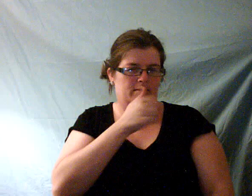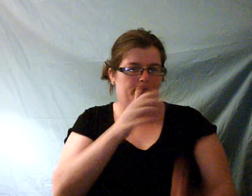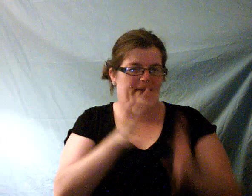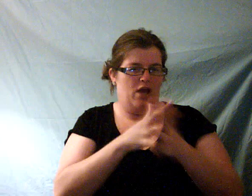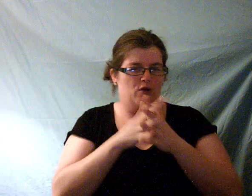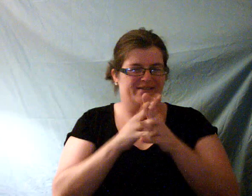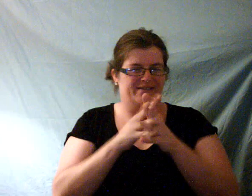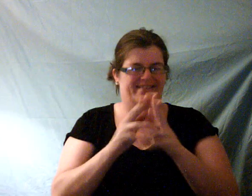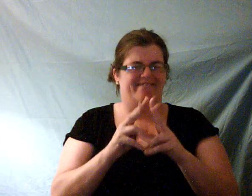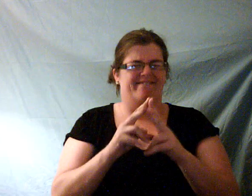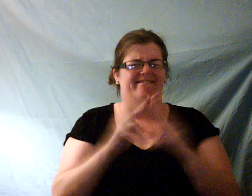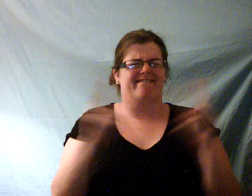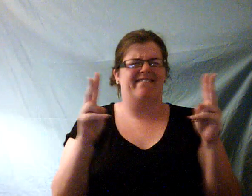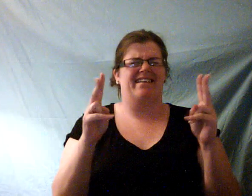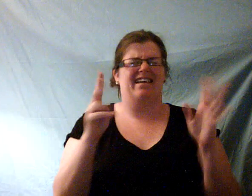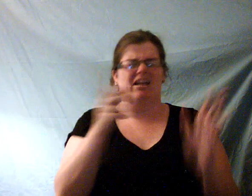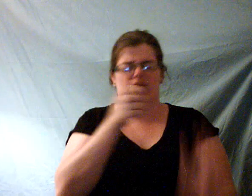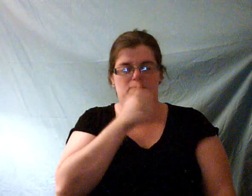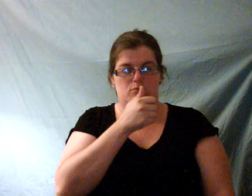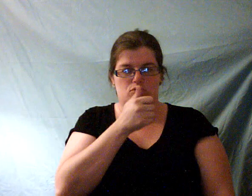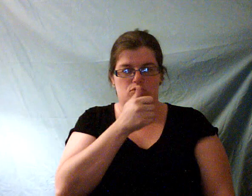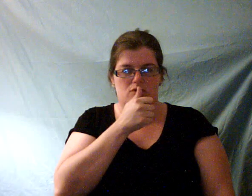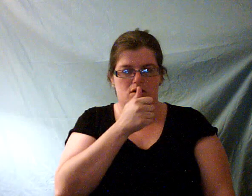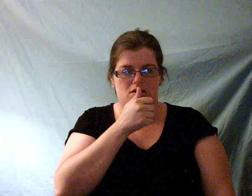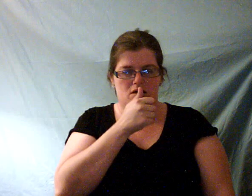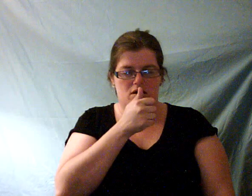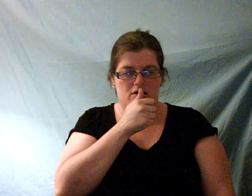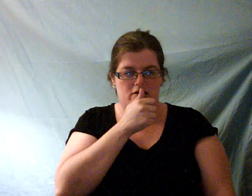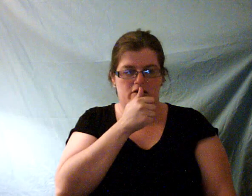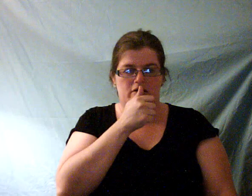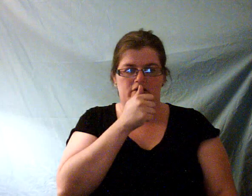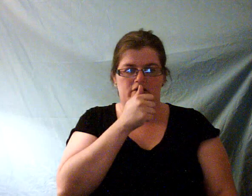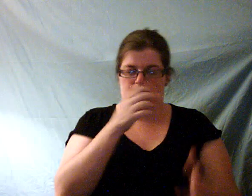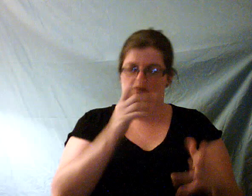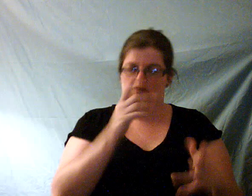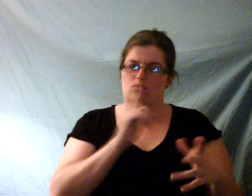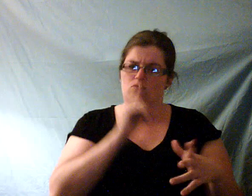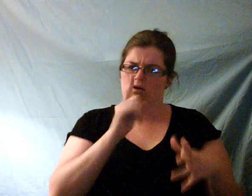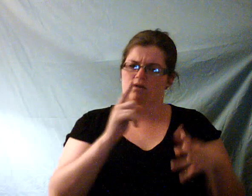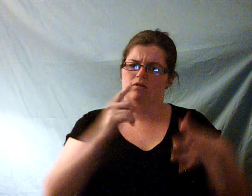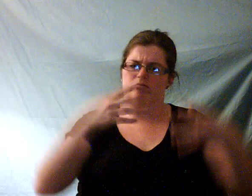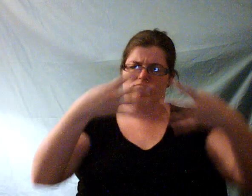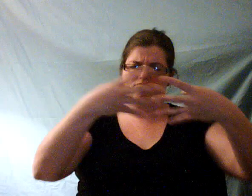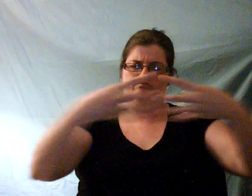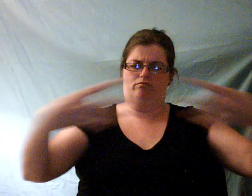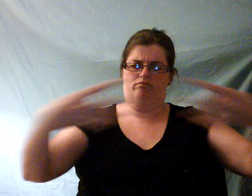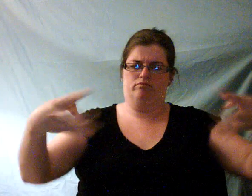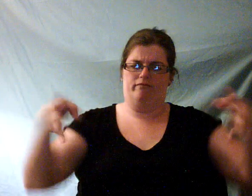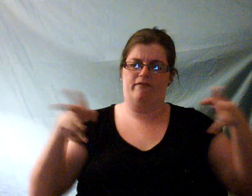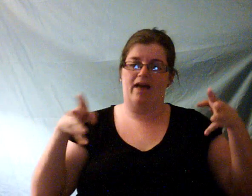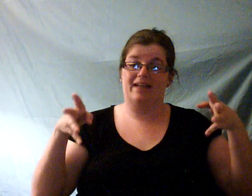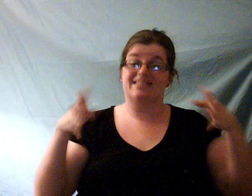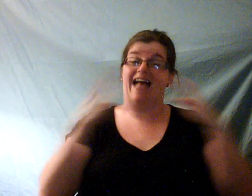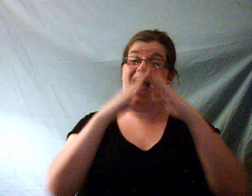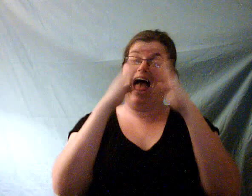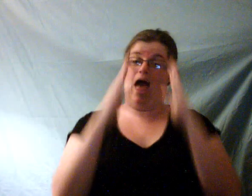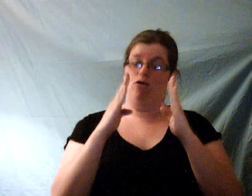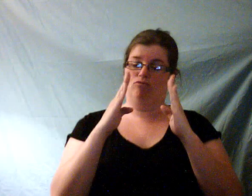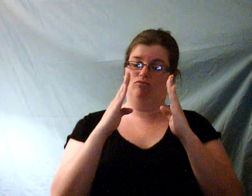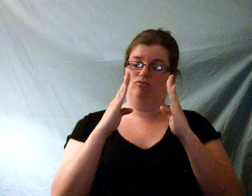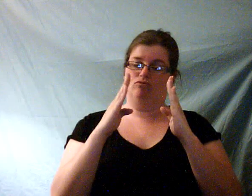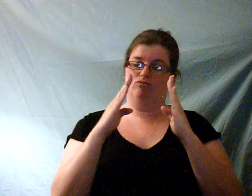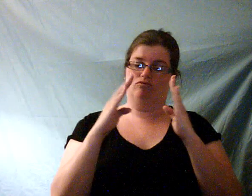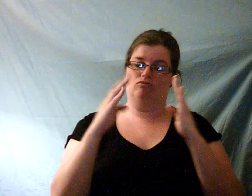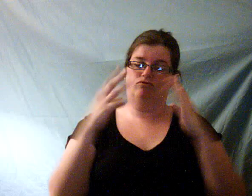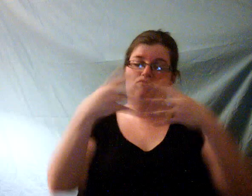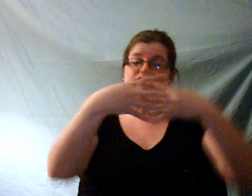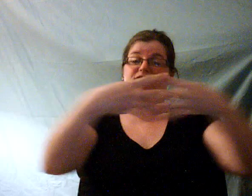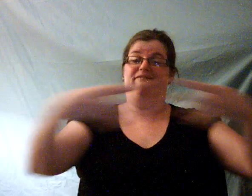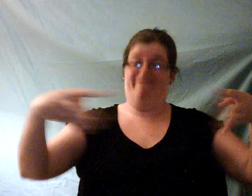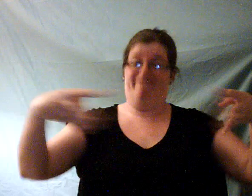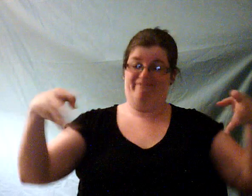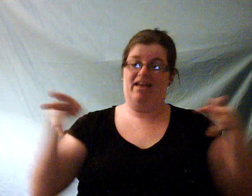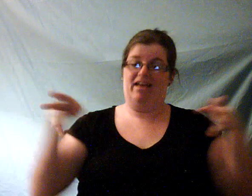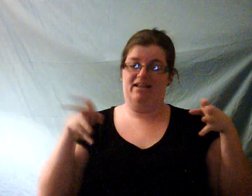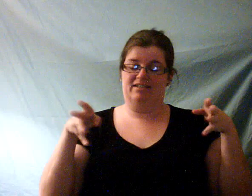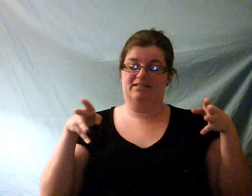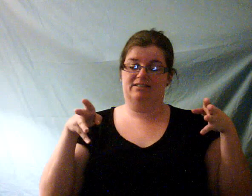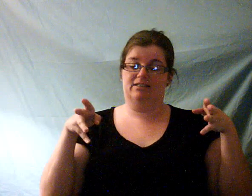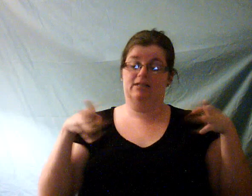private individuals. We put fences around our houses. We don't share tables. If we go to a cafe, if